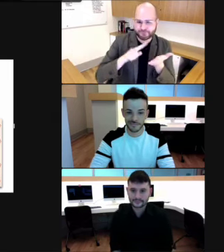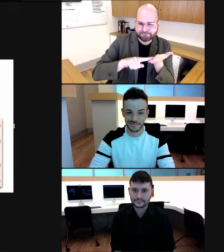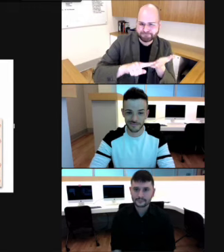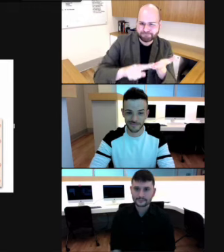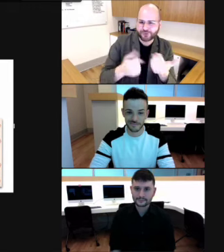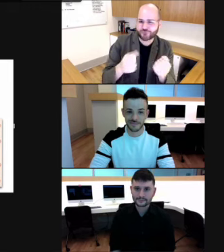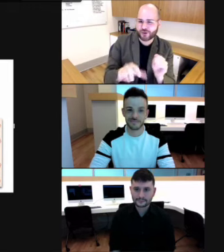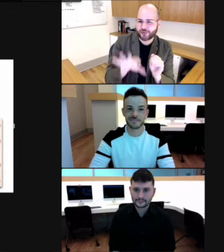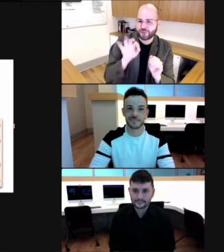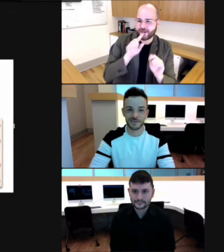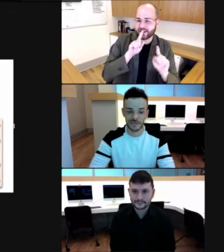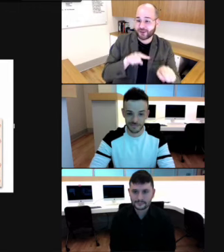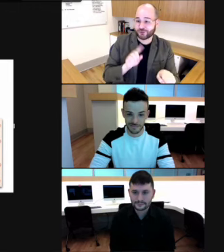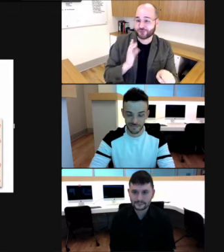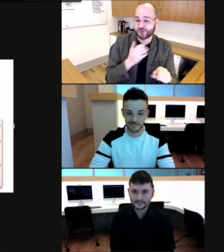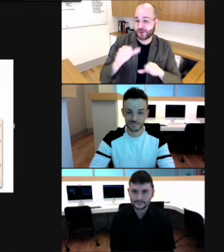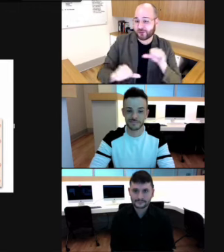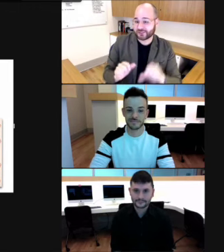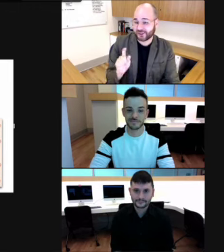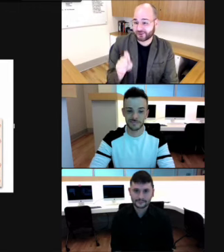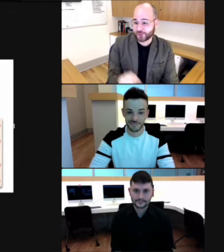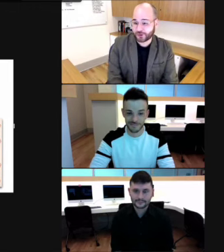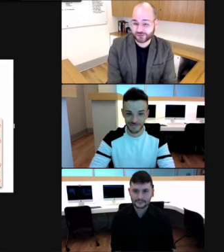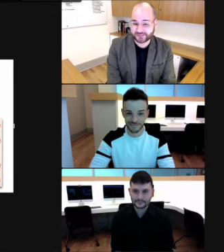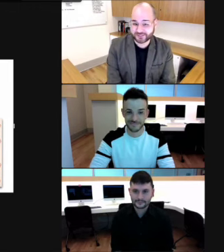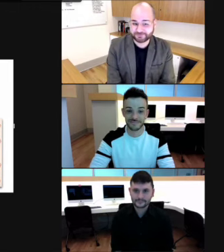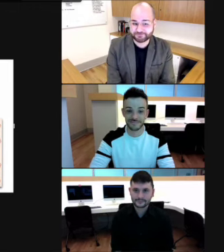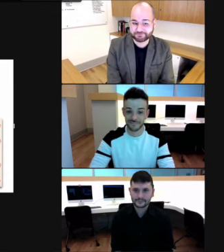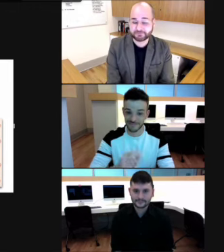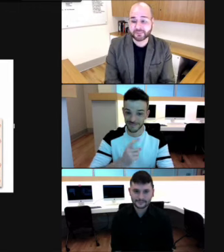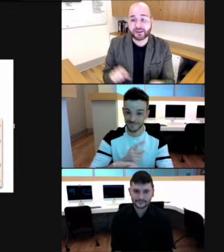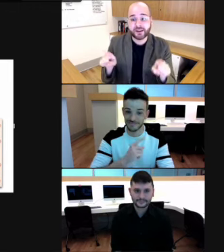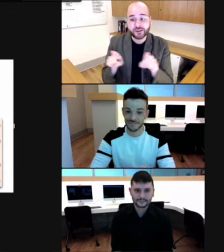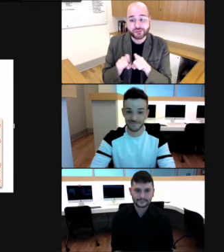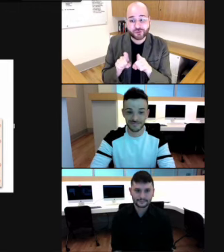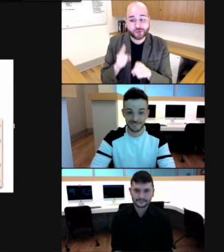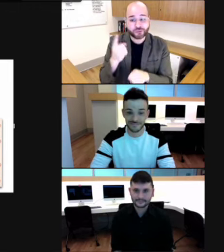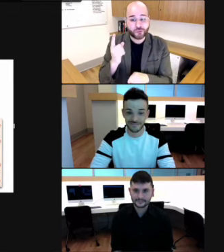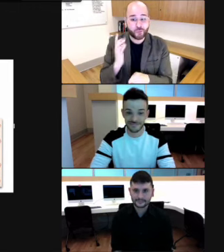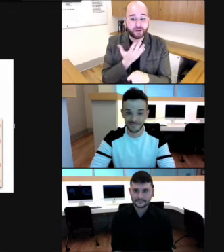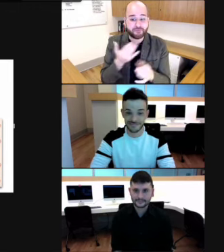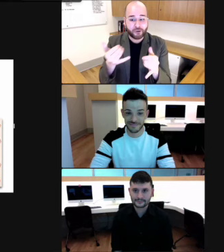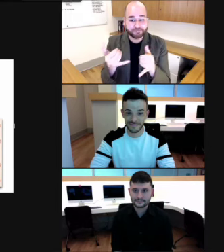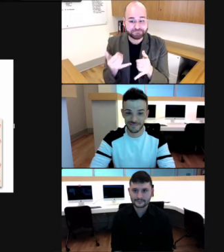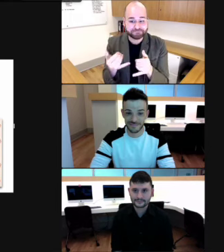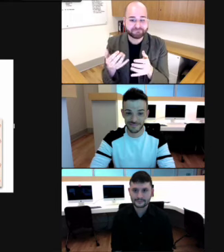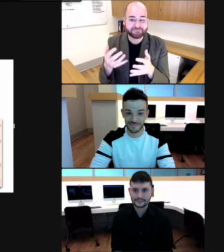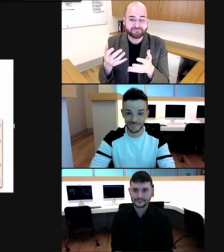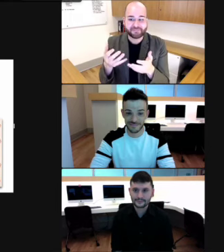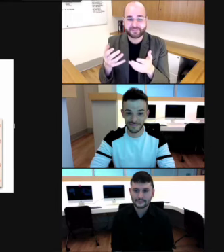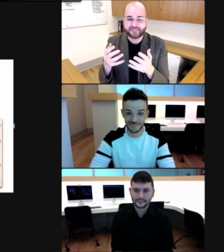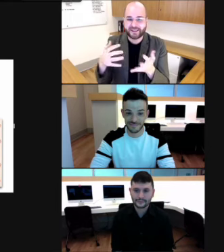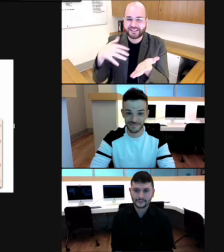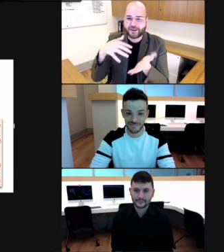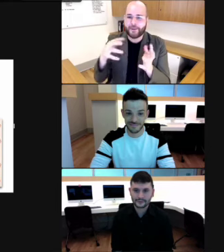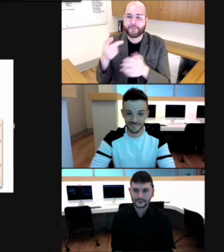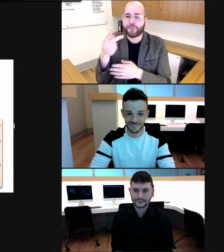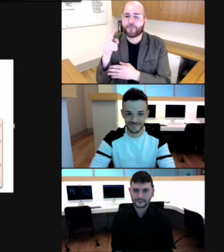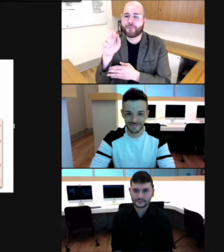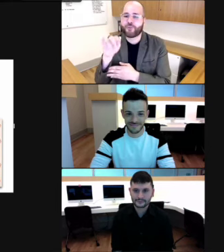questions to BL2 to try and find the answers for things that we've questioned in our society.